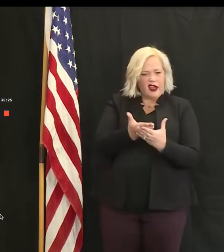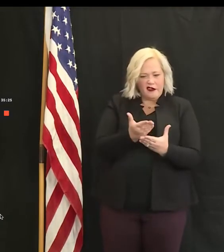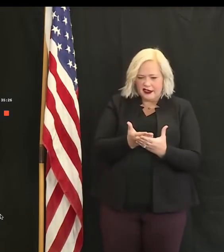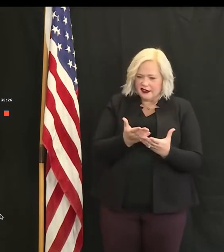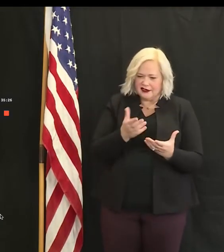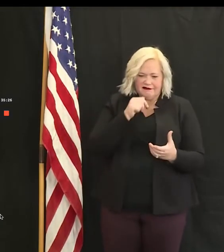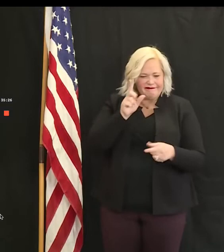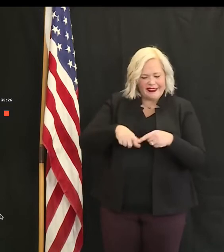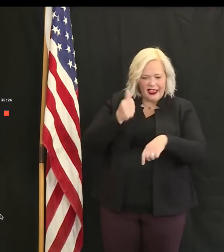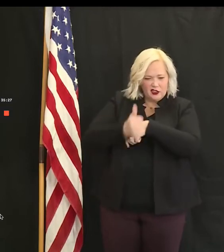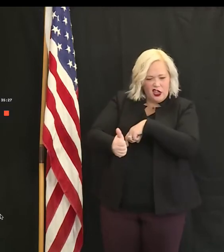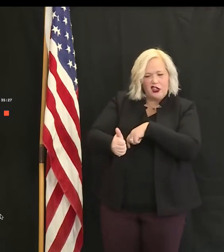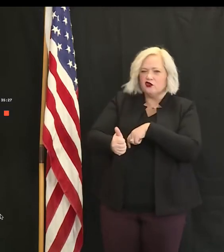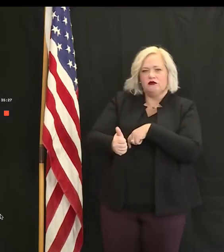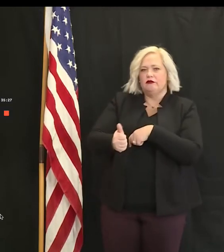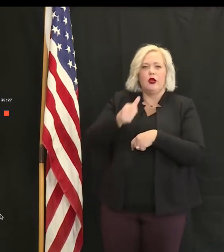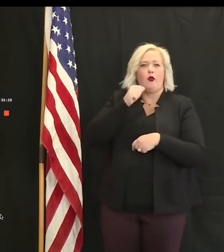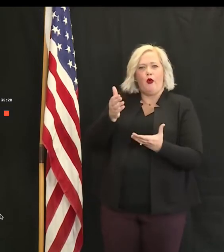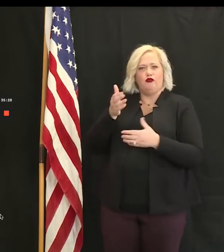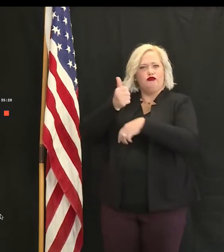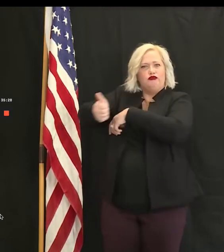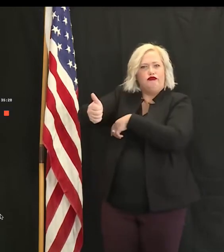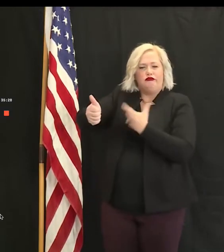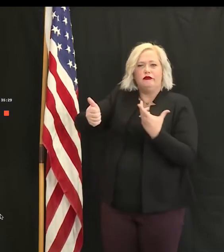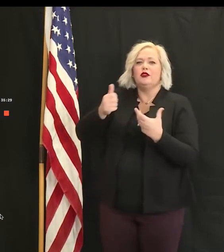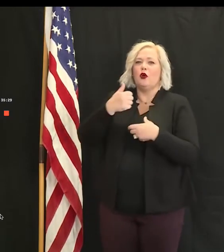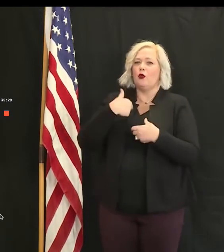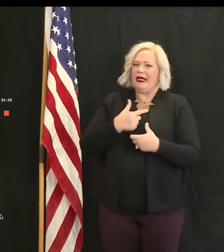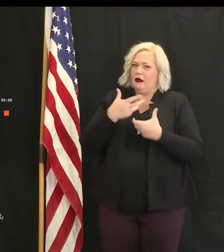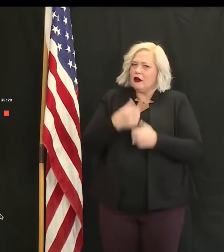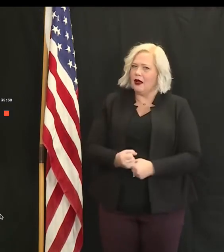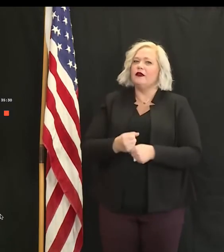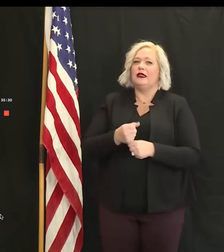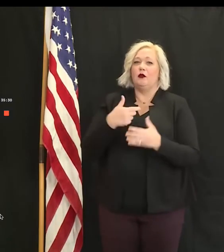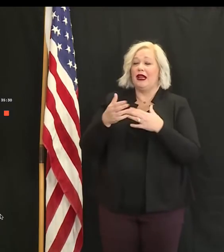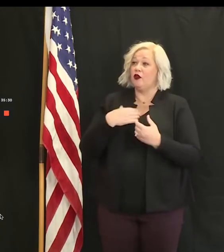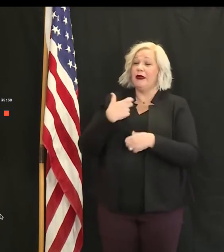doubt. So we're confident in all the charges that we have meted out today.